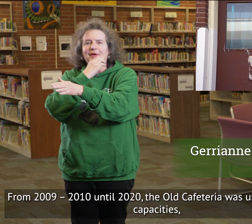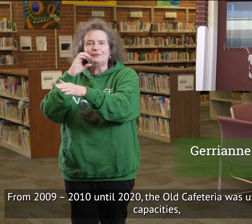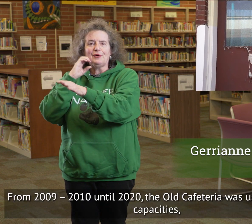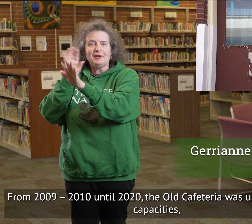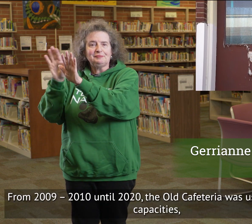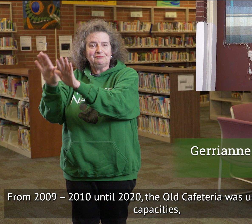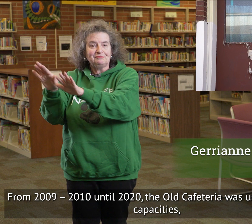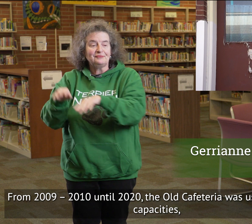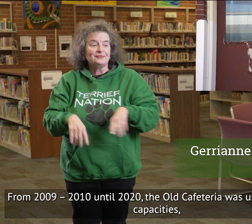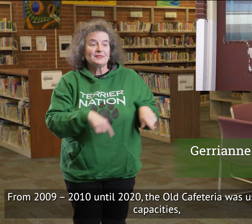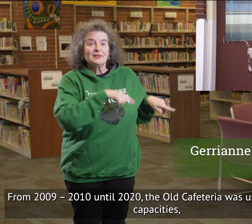From